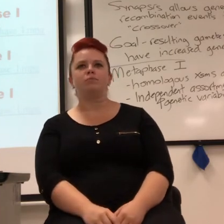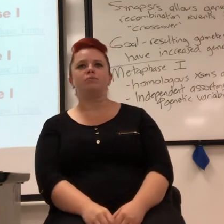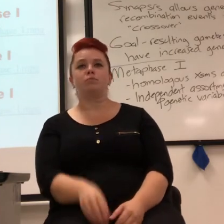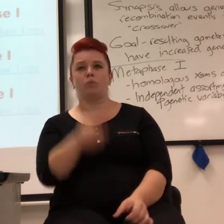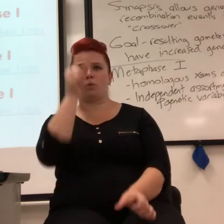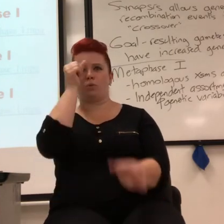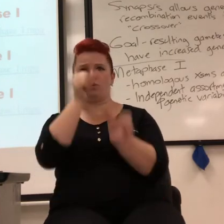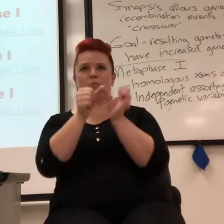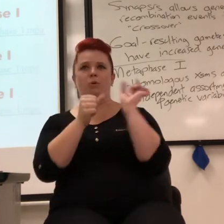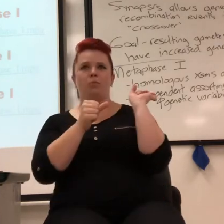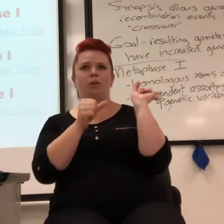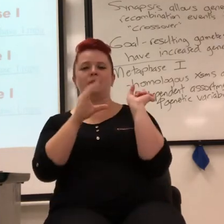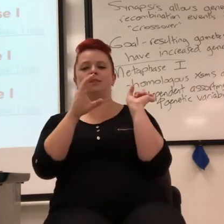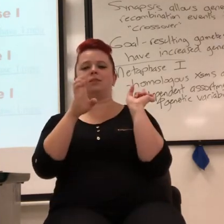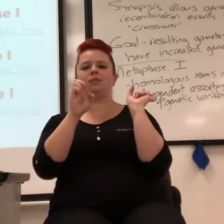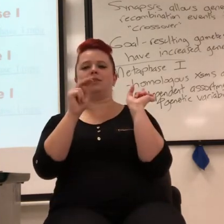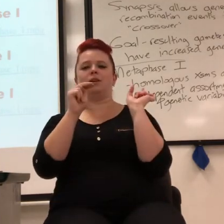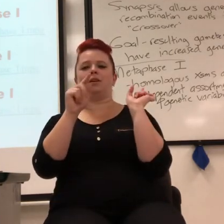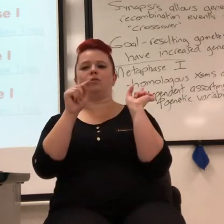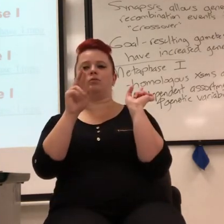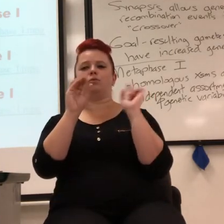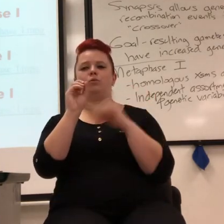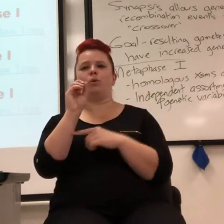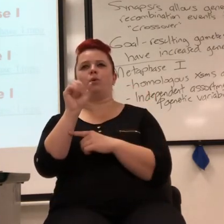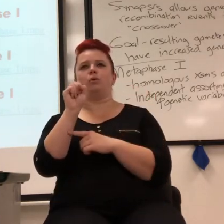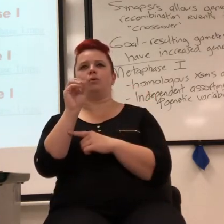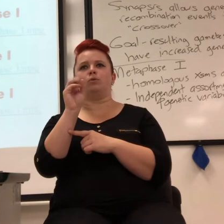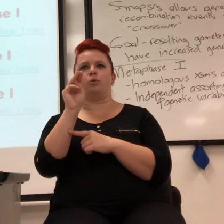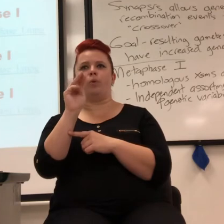Remember, this thing is a centrosome.